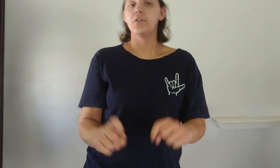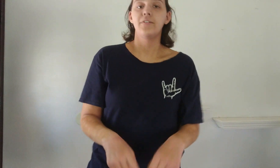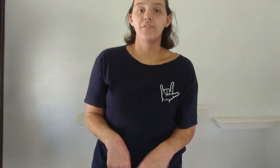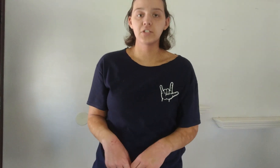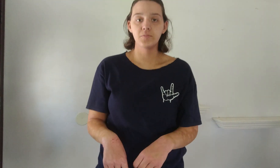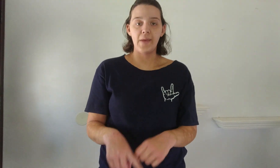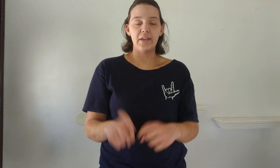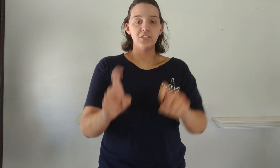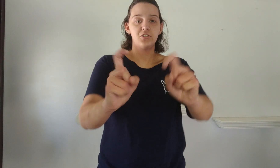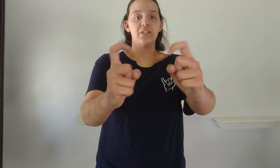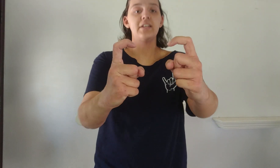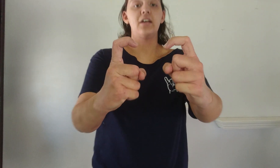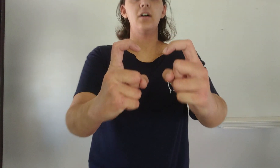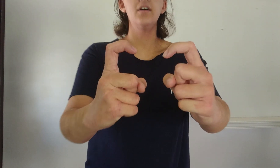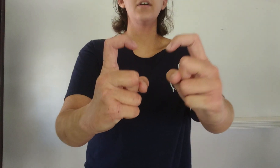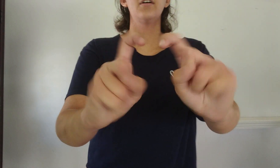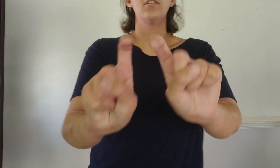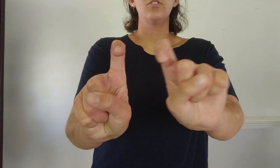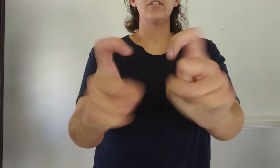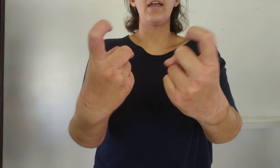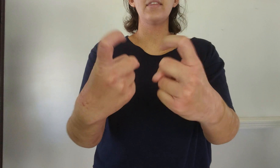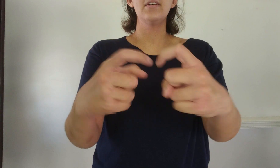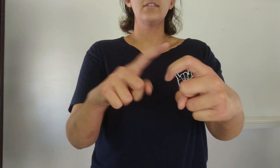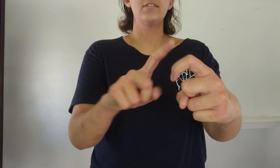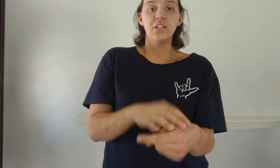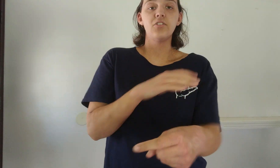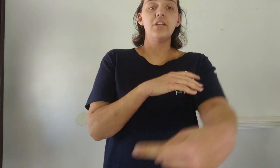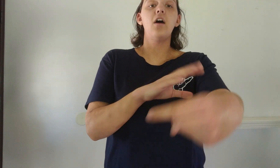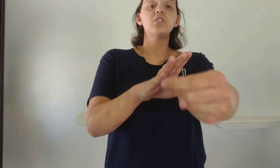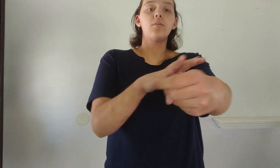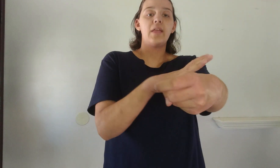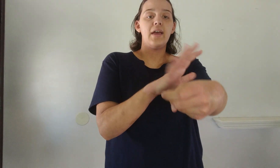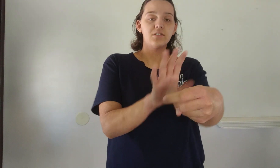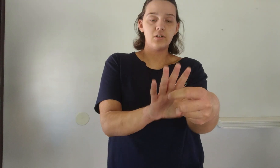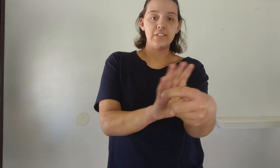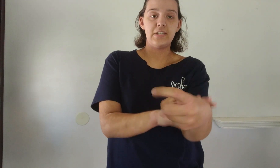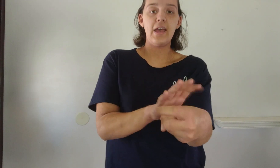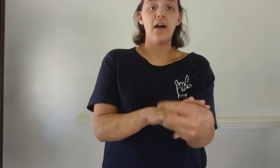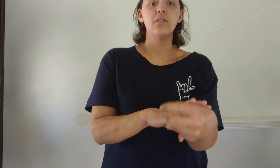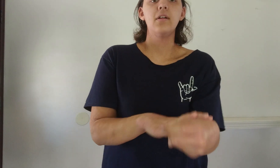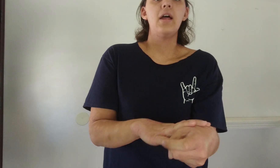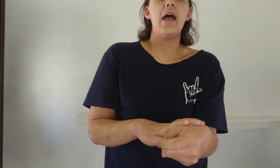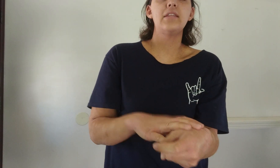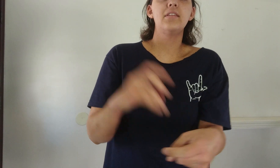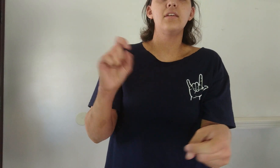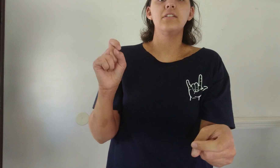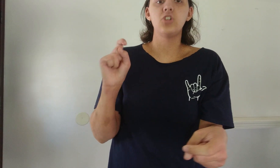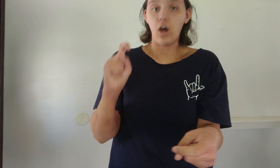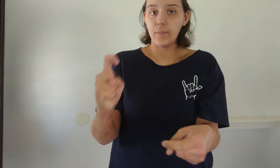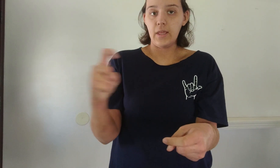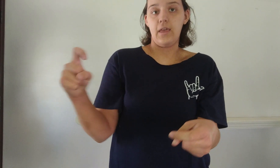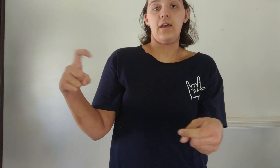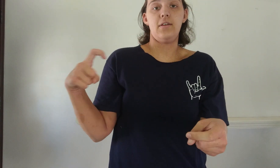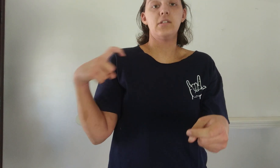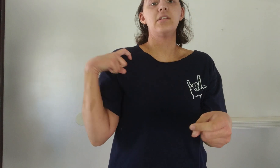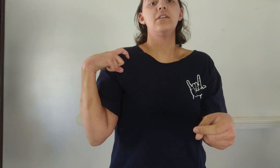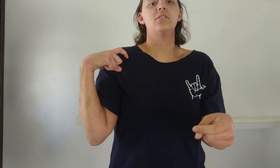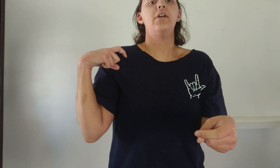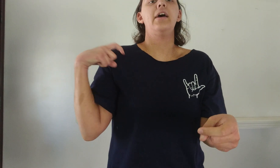for Spanish, you're going to take a hook, just like this. So the non-dominant hand is going to stay out, and then the dominant hand is